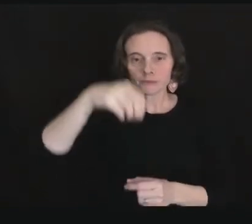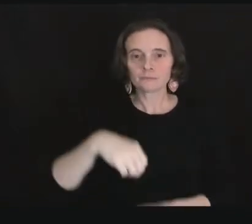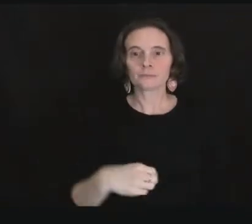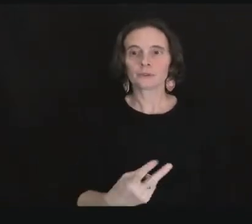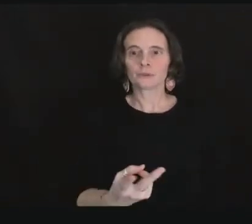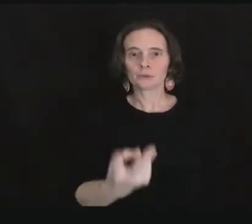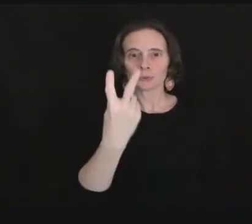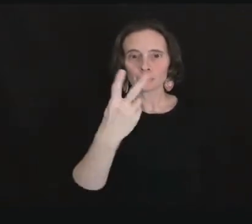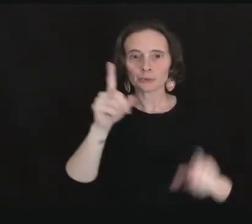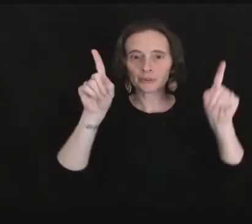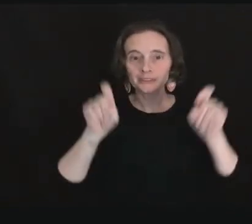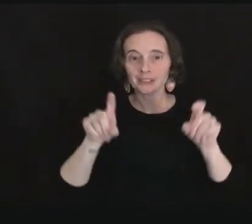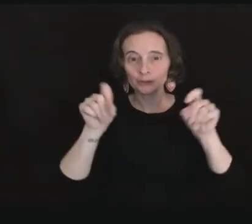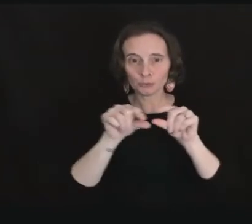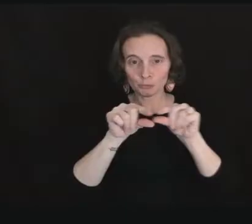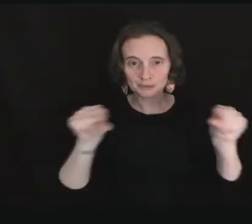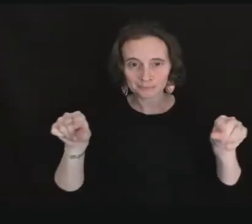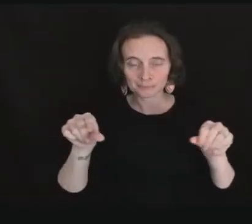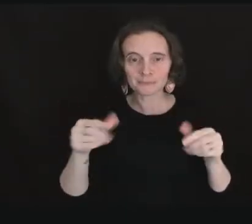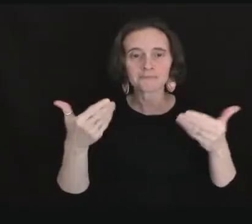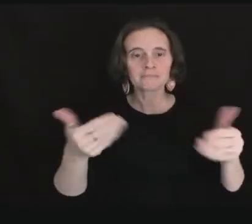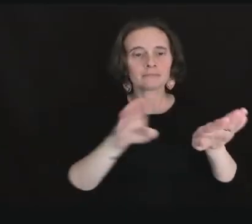2 swabs,